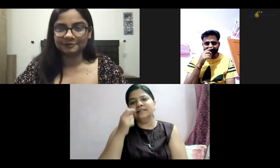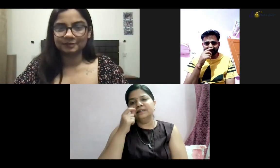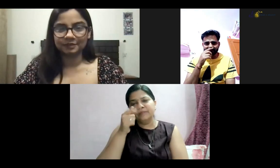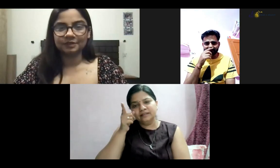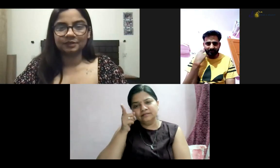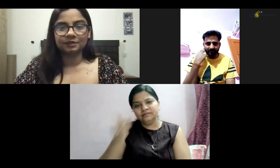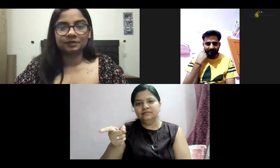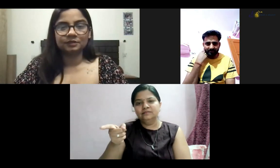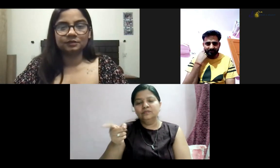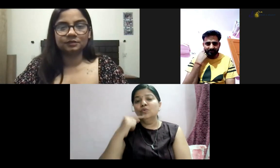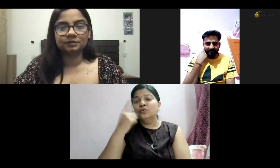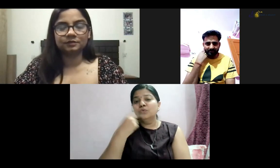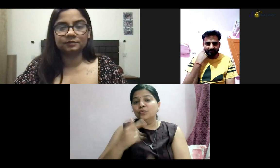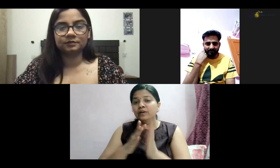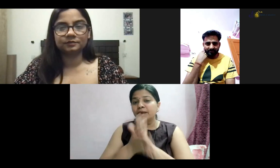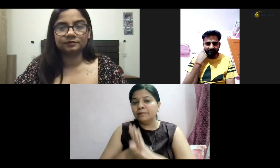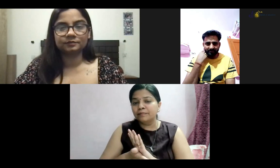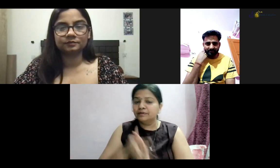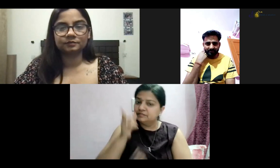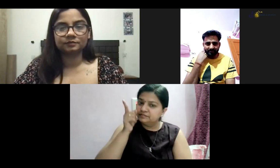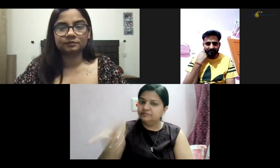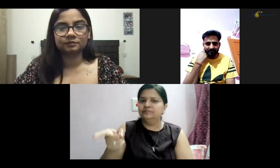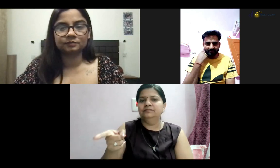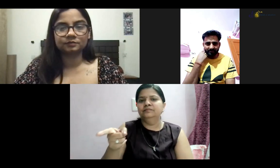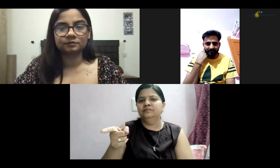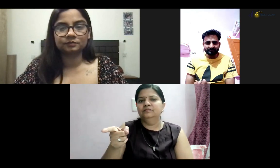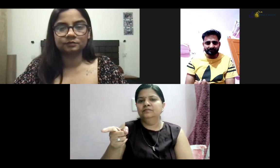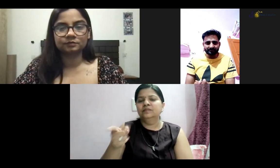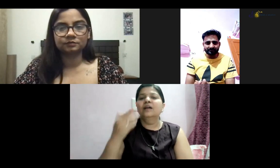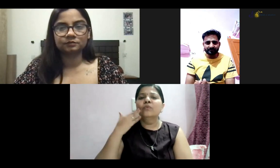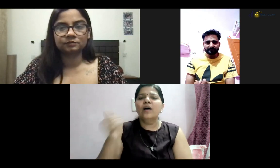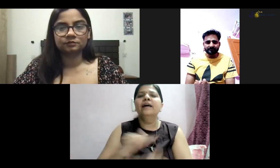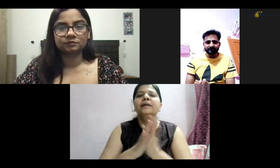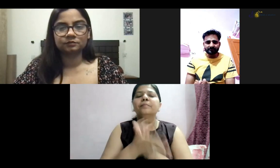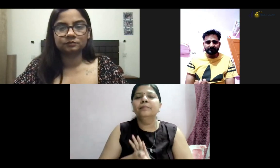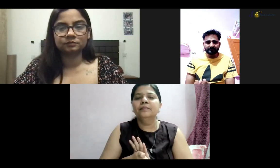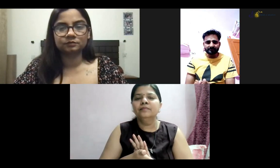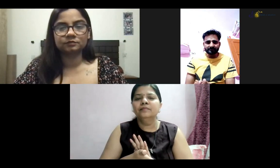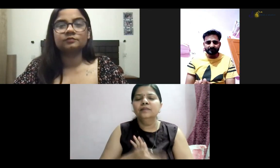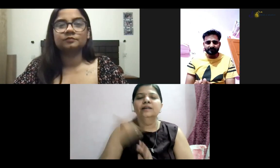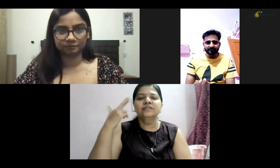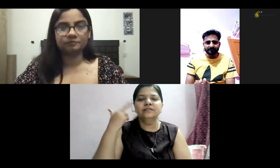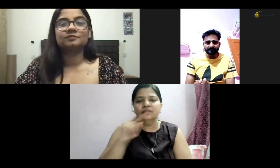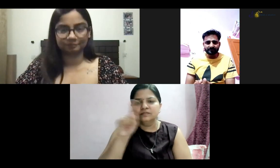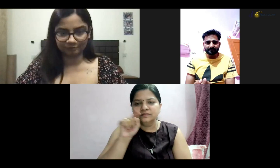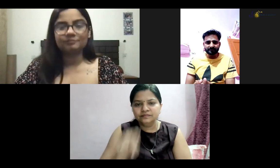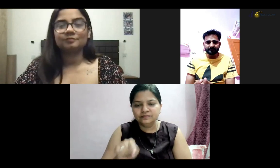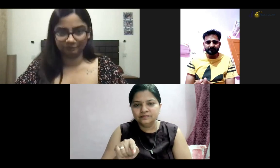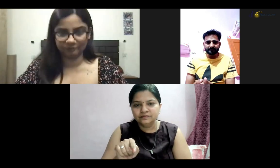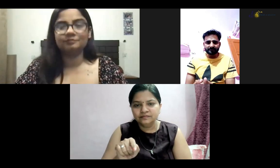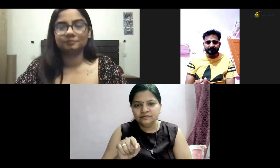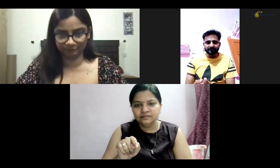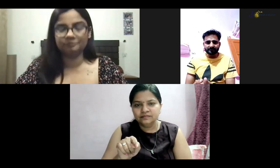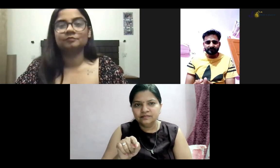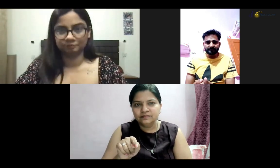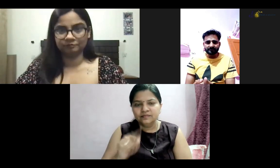Yes. So responsibility means it's the boy who raped that girl. That's why he raped. What